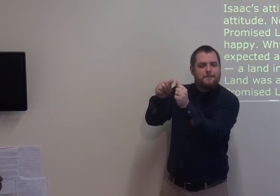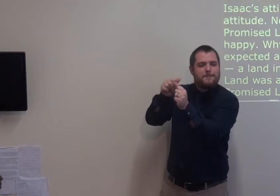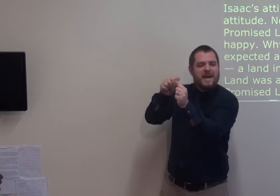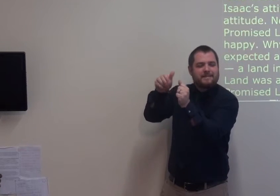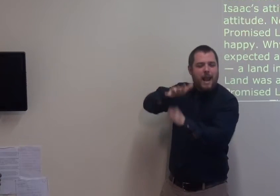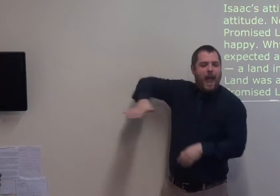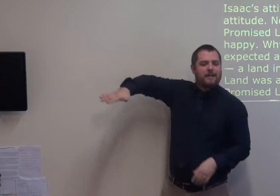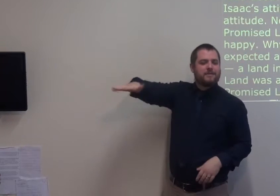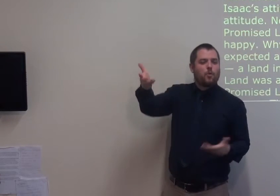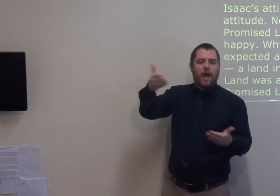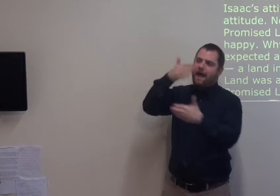A land in heaven.